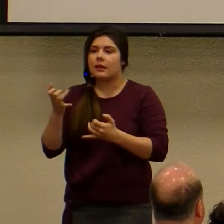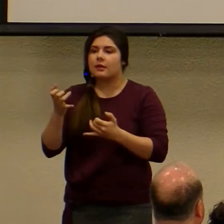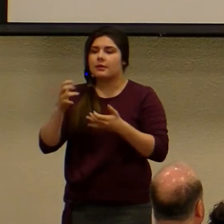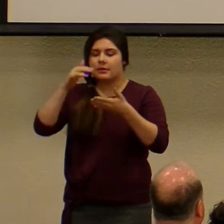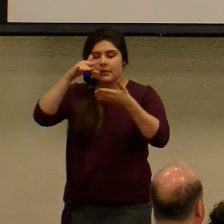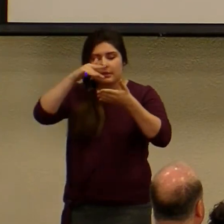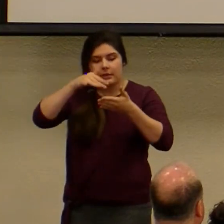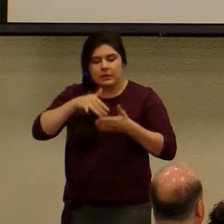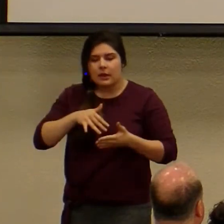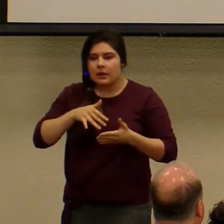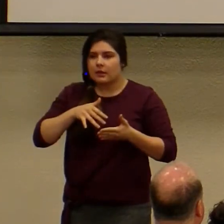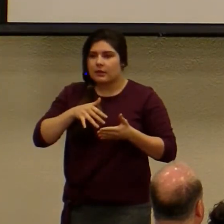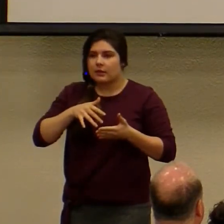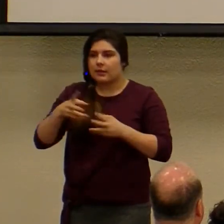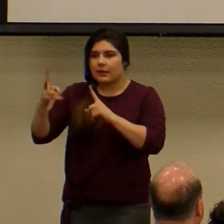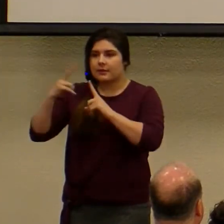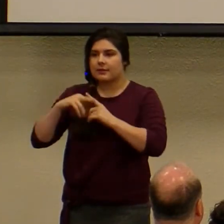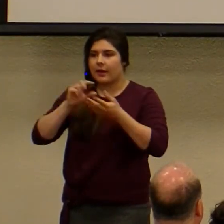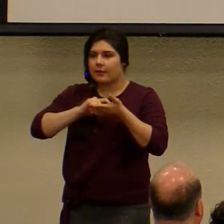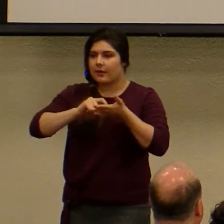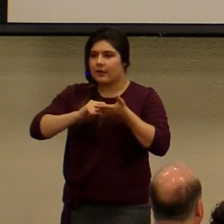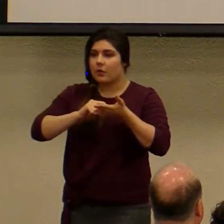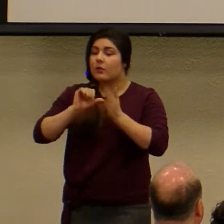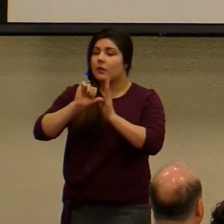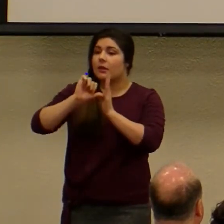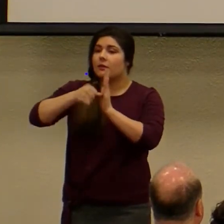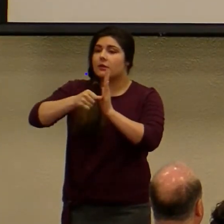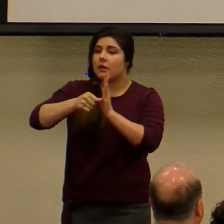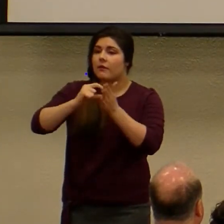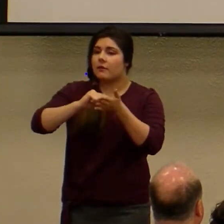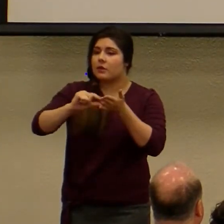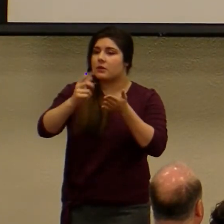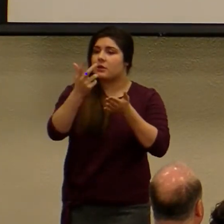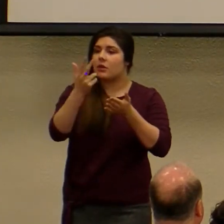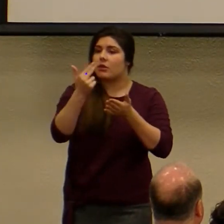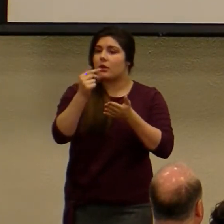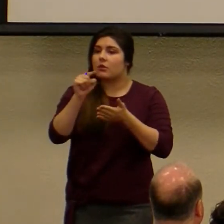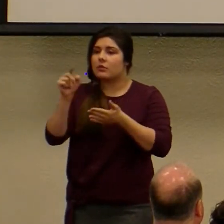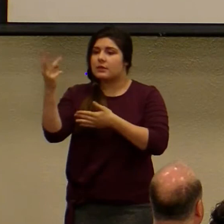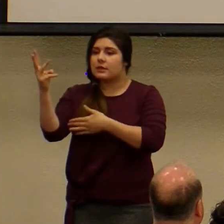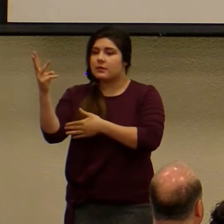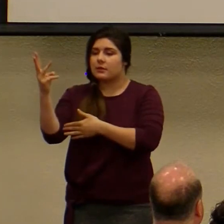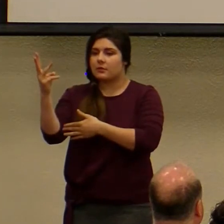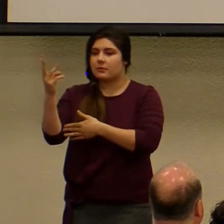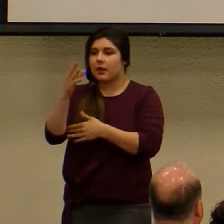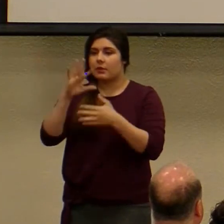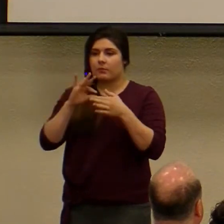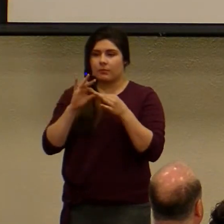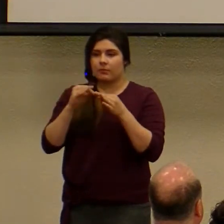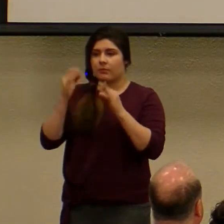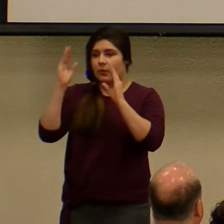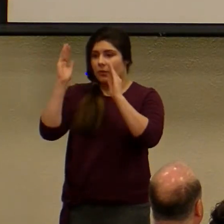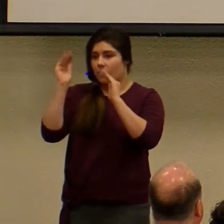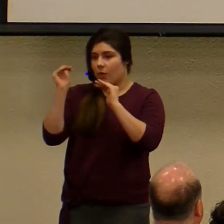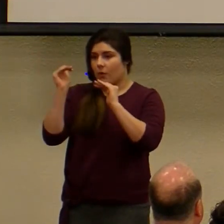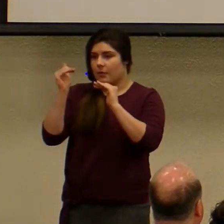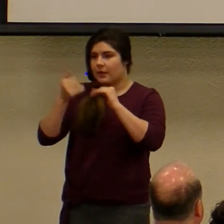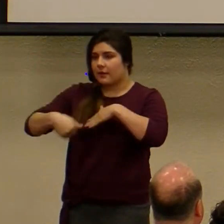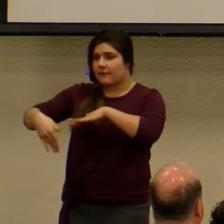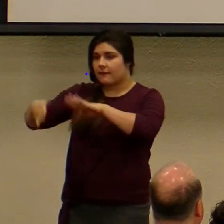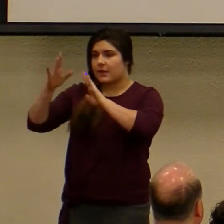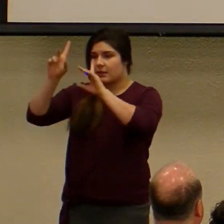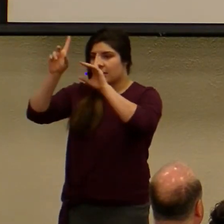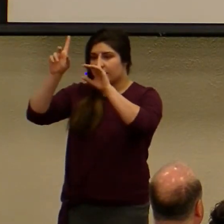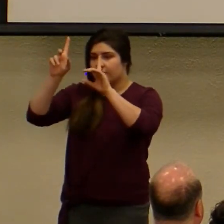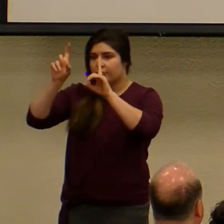particular assigned text with an emphasis on verses 13 through 16 and the message of hope in the face of